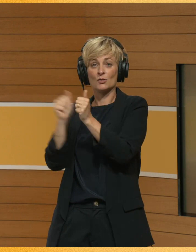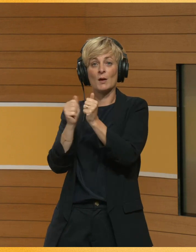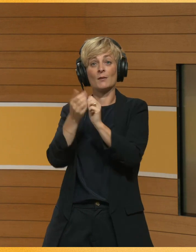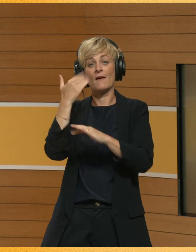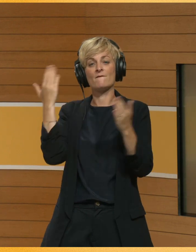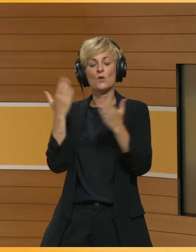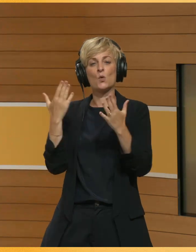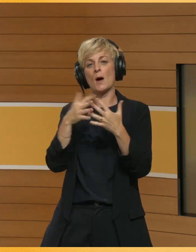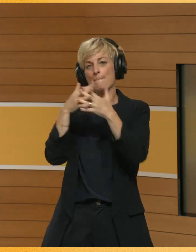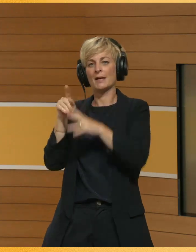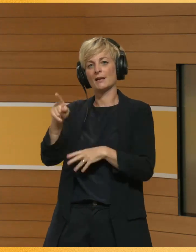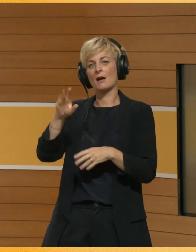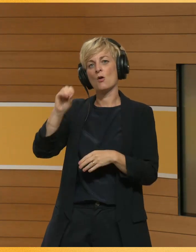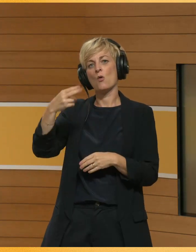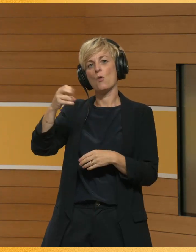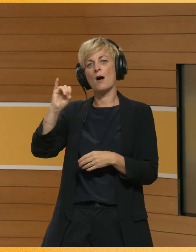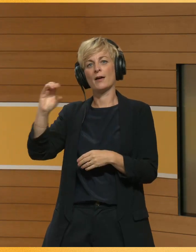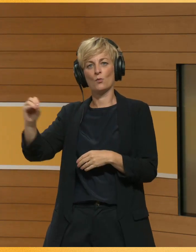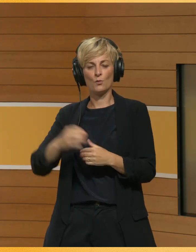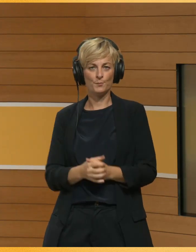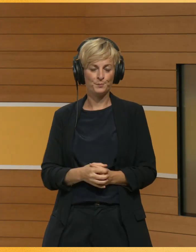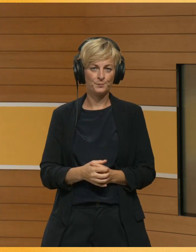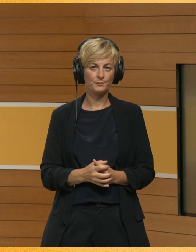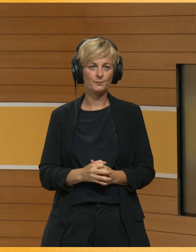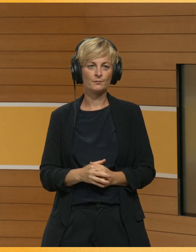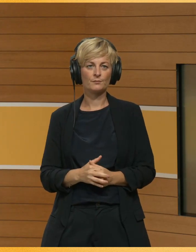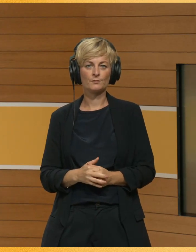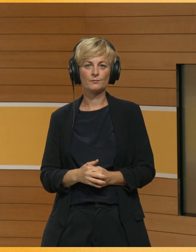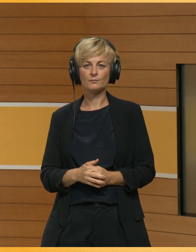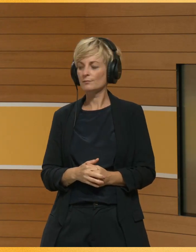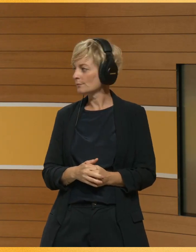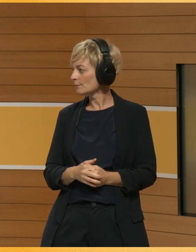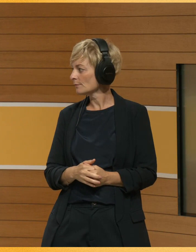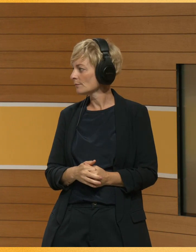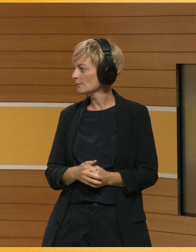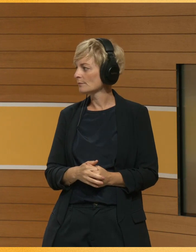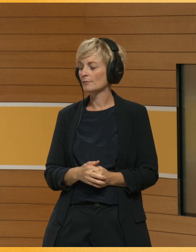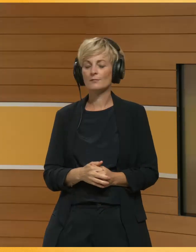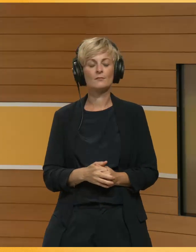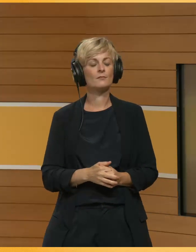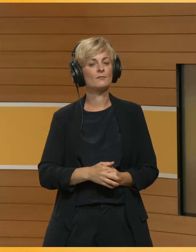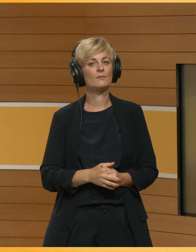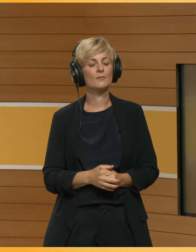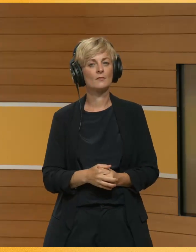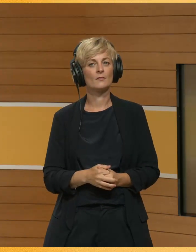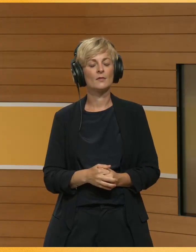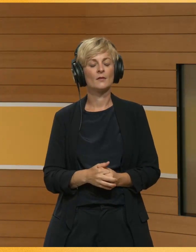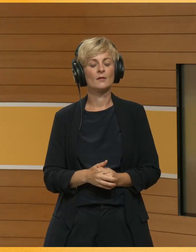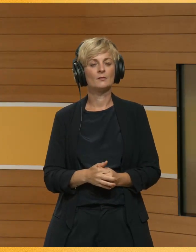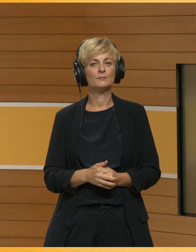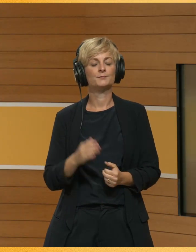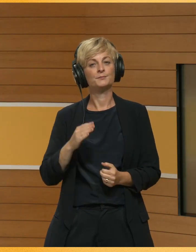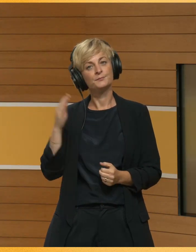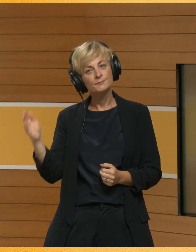So I try to meet with the magnet coordinator, and it's the Marion Hospital in Rhode Island that we're twinned